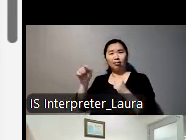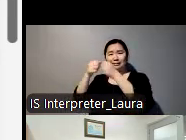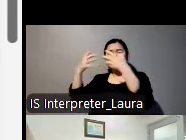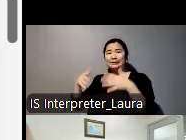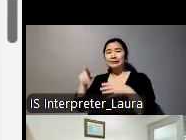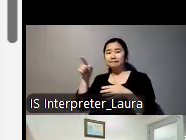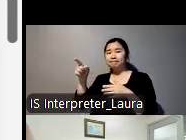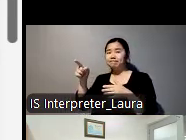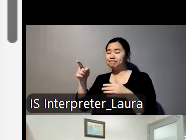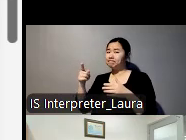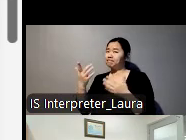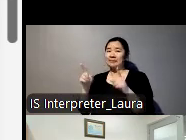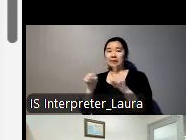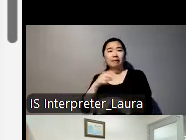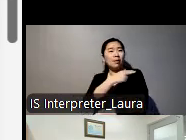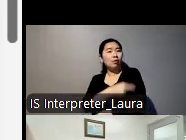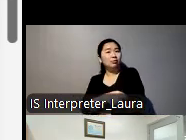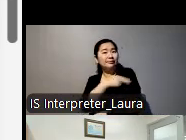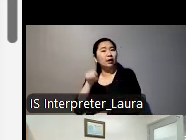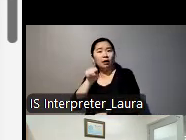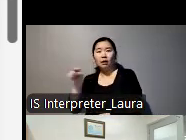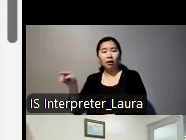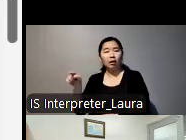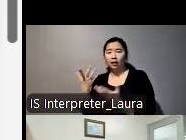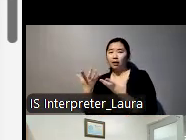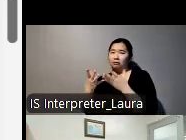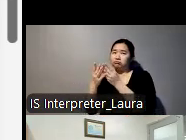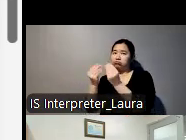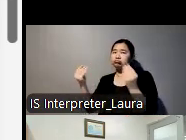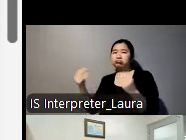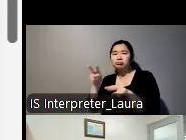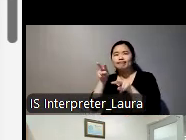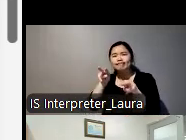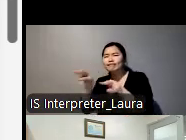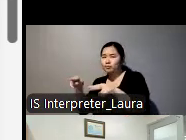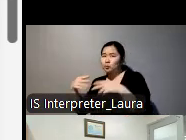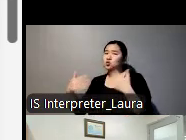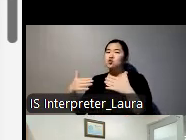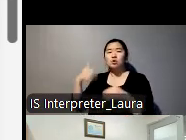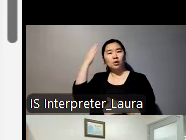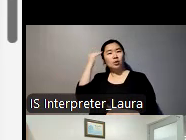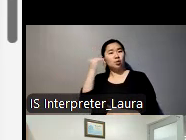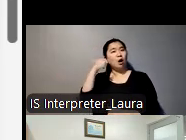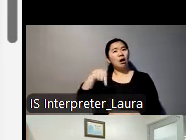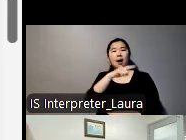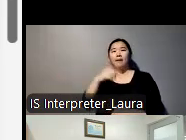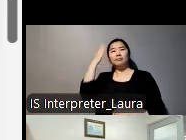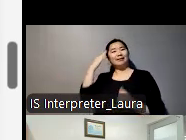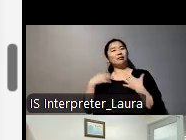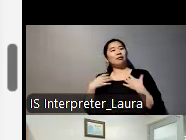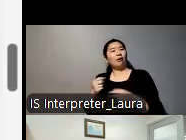by making mental health count, the publication by OECD in